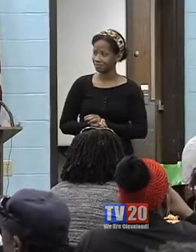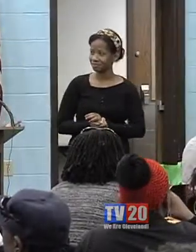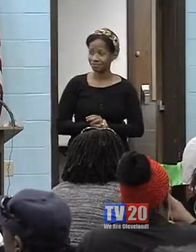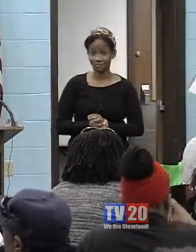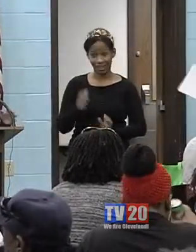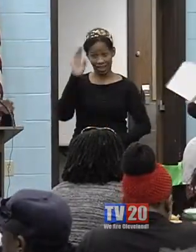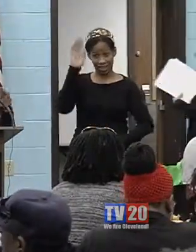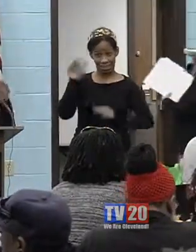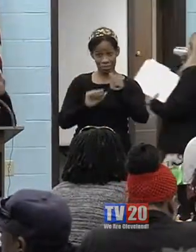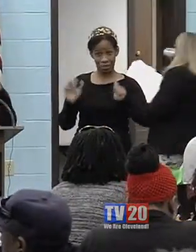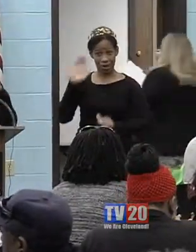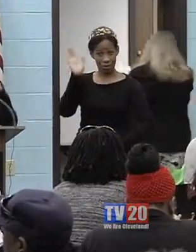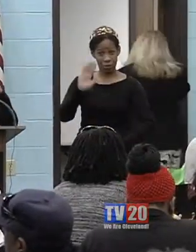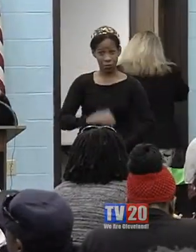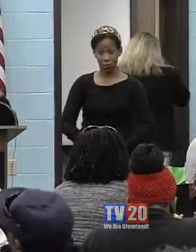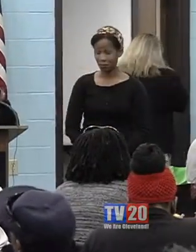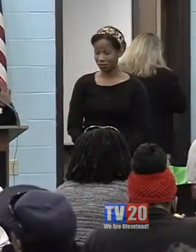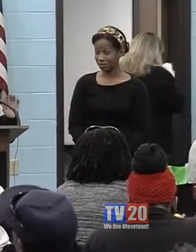Hello, everyone.